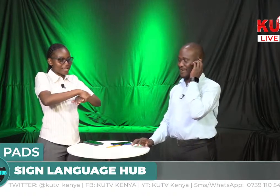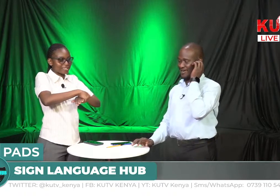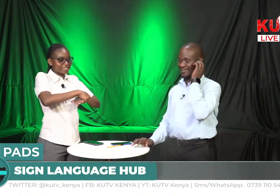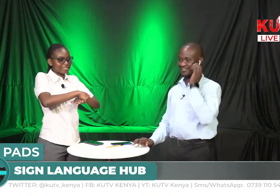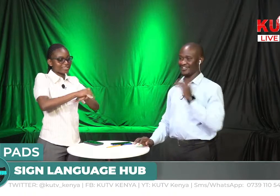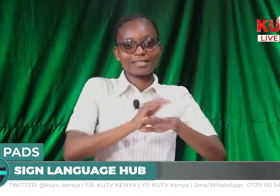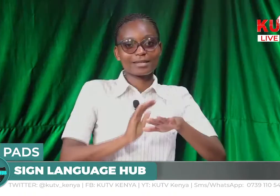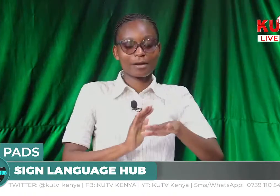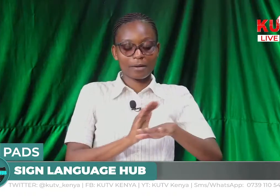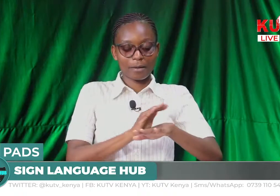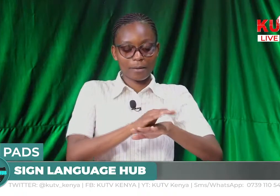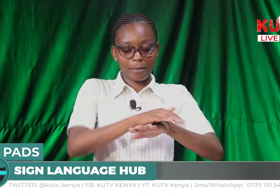Pads. Okay?